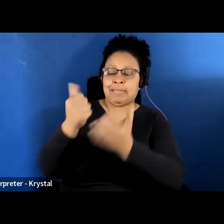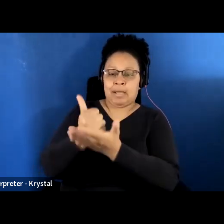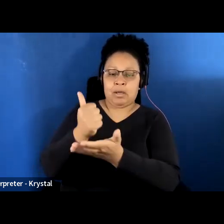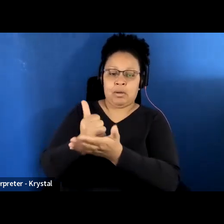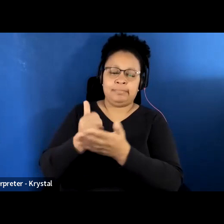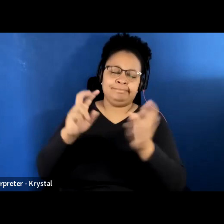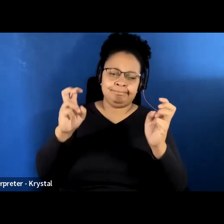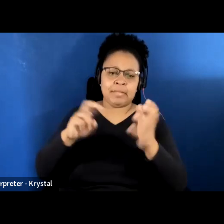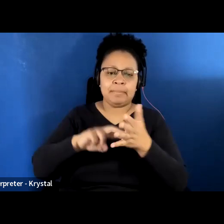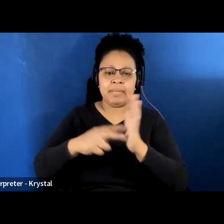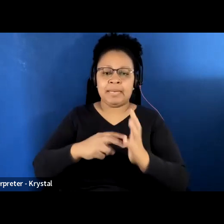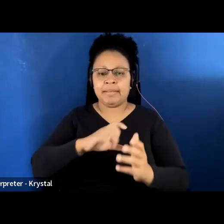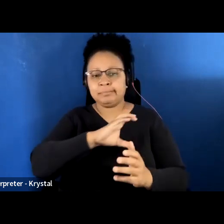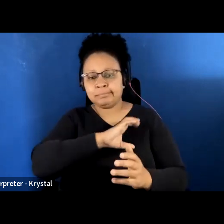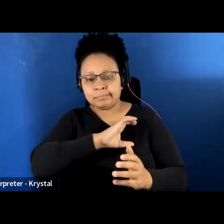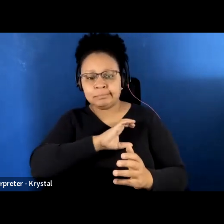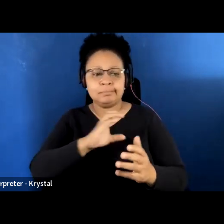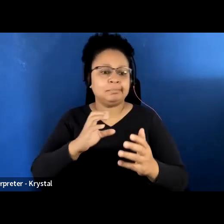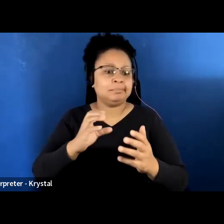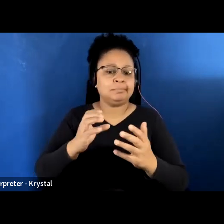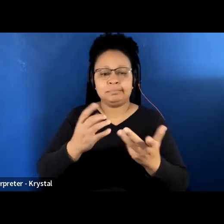So if you look at your